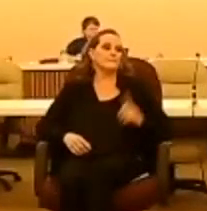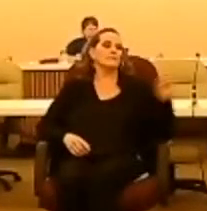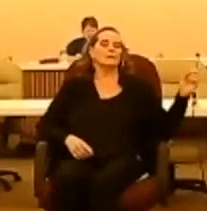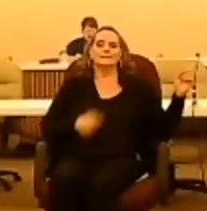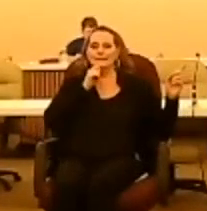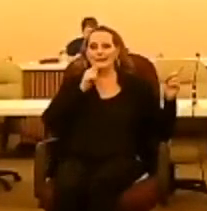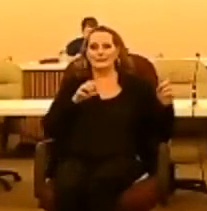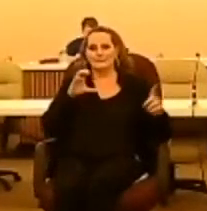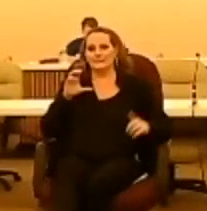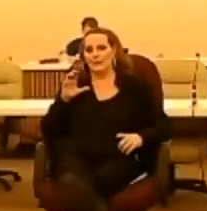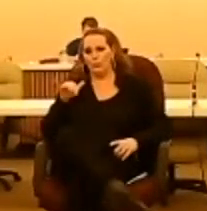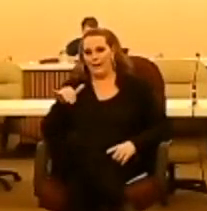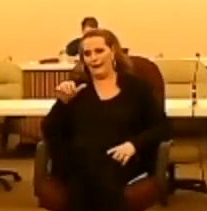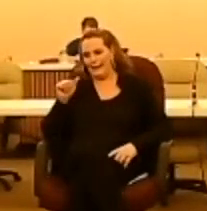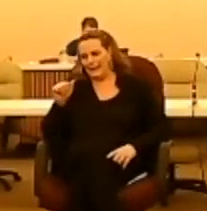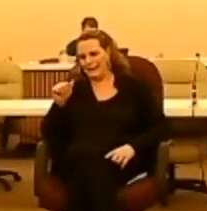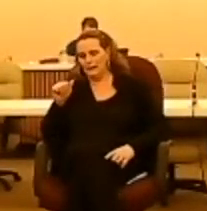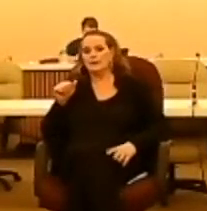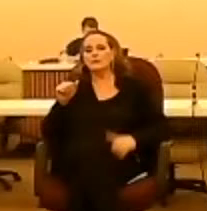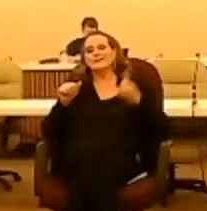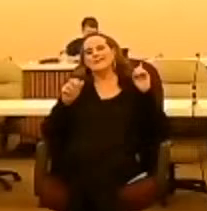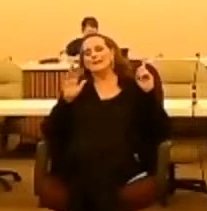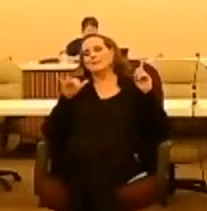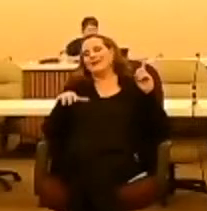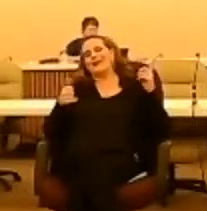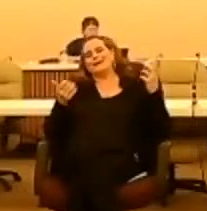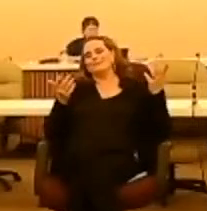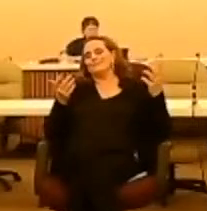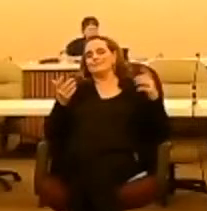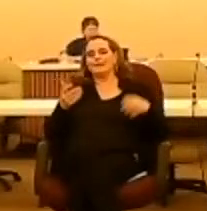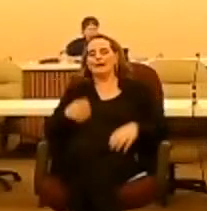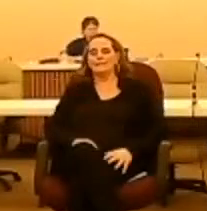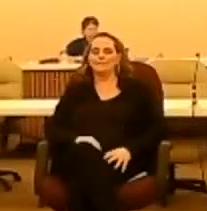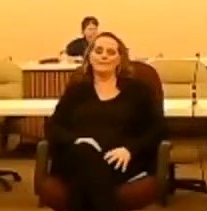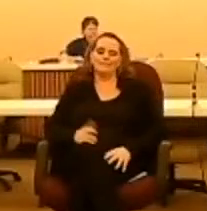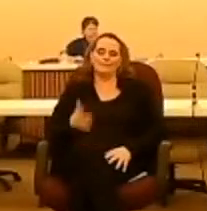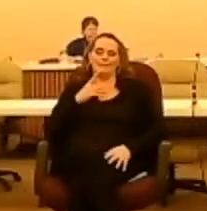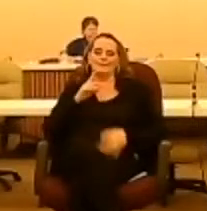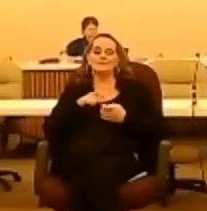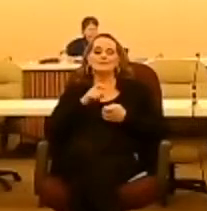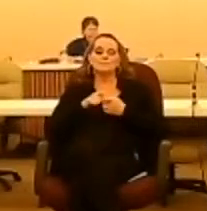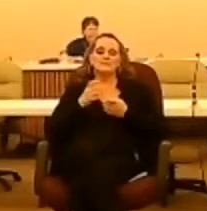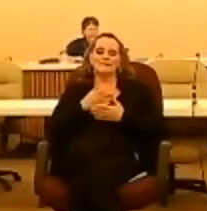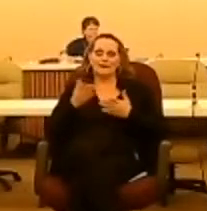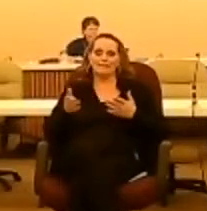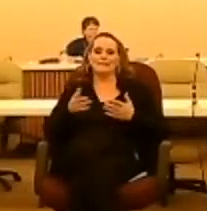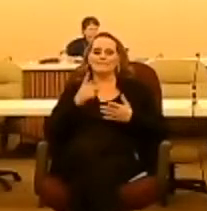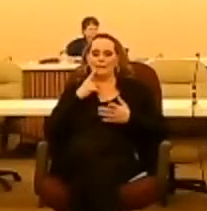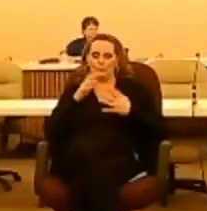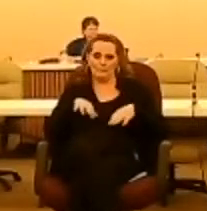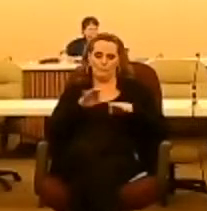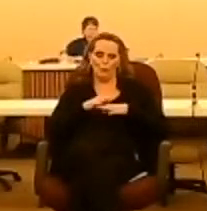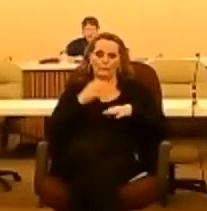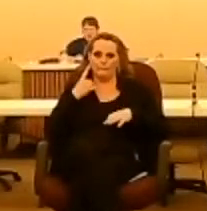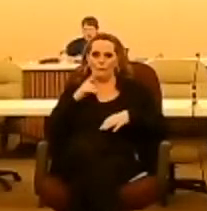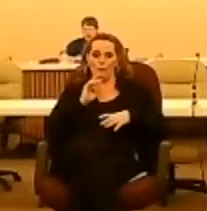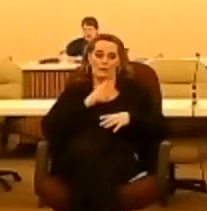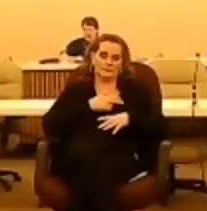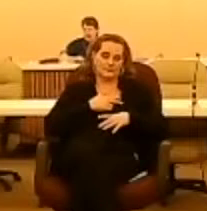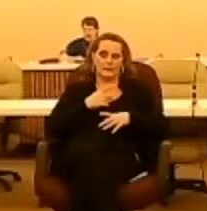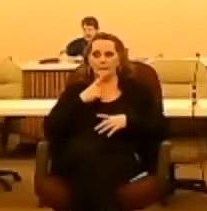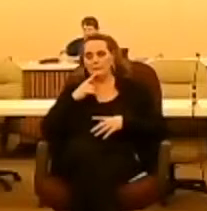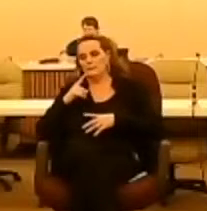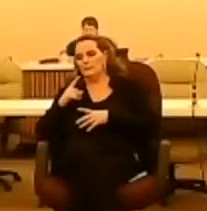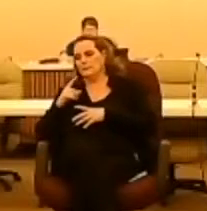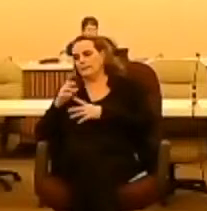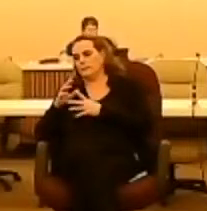huh? Yeah, it's just, you know, again, as you start to, there's certain things that are important for us and there's certain things that are important for them. And so